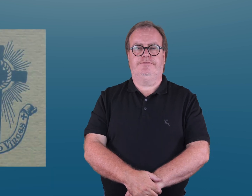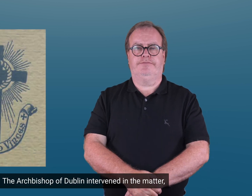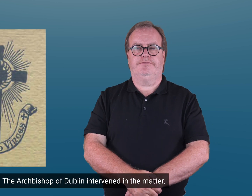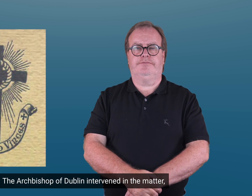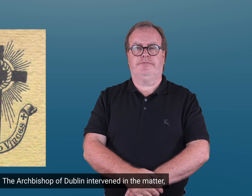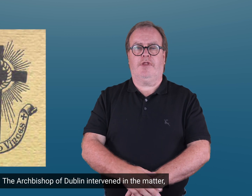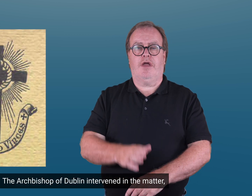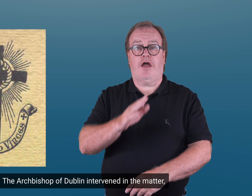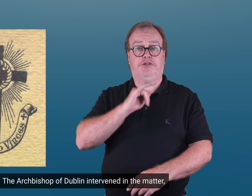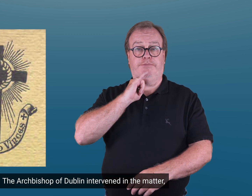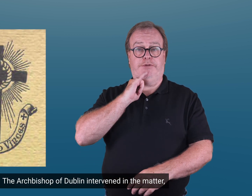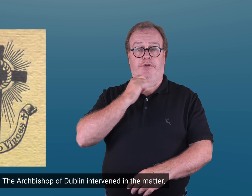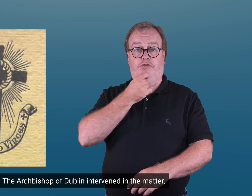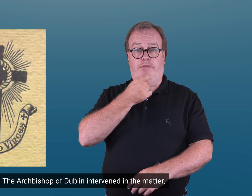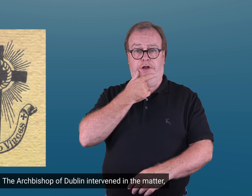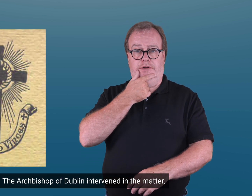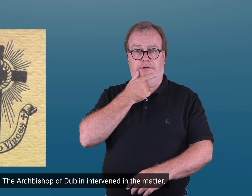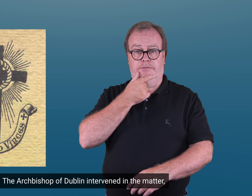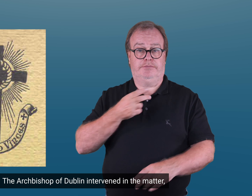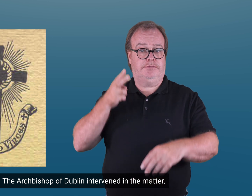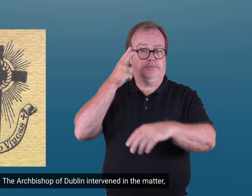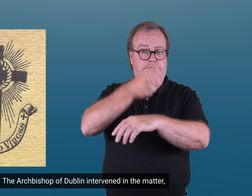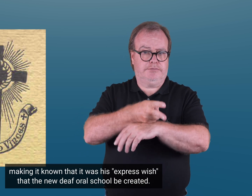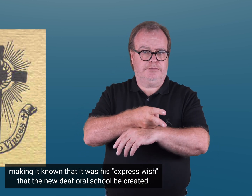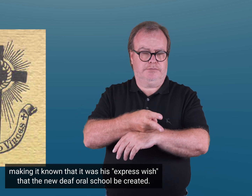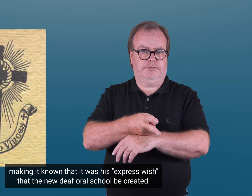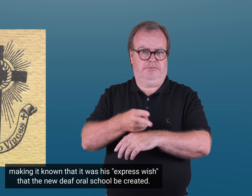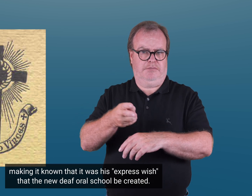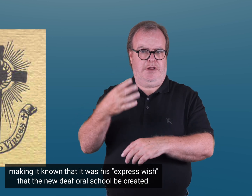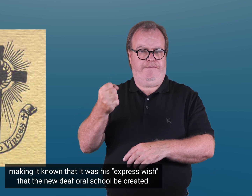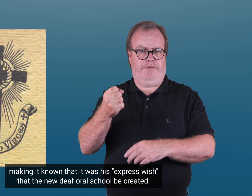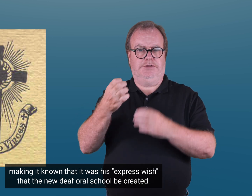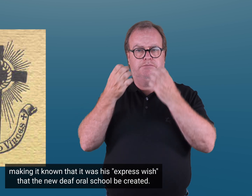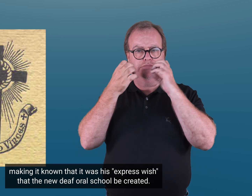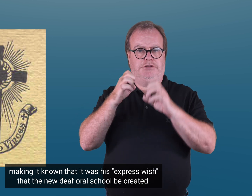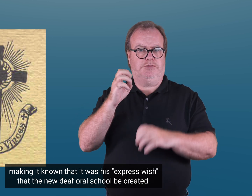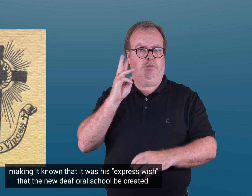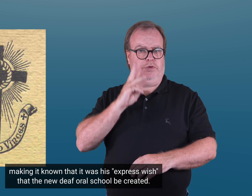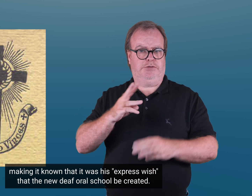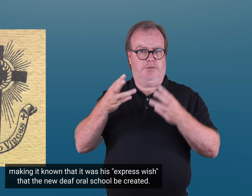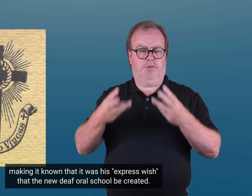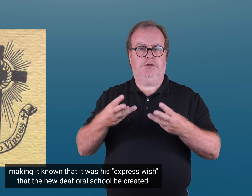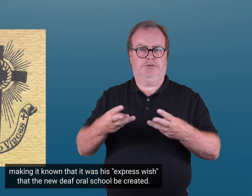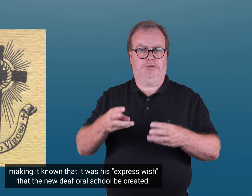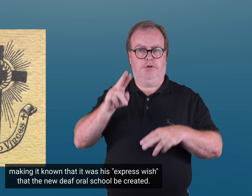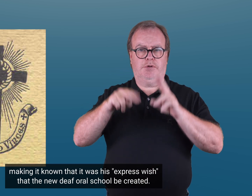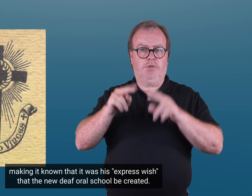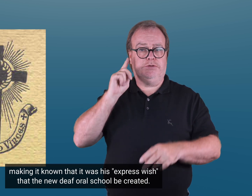The Archbishop of Dublin intervened in the matter, making it known that it was his express wish that the new